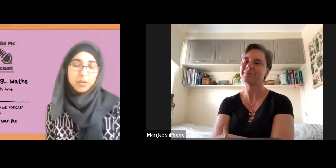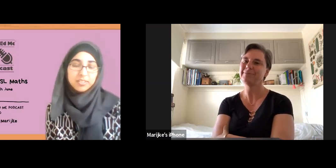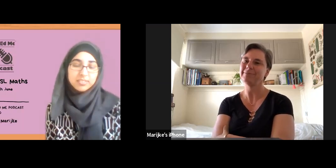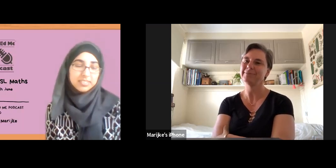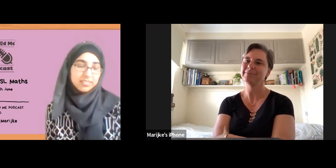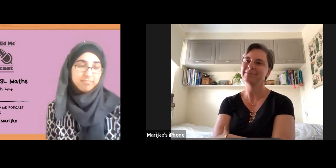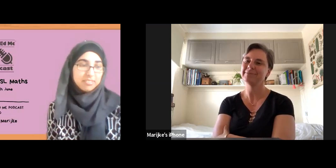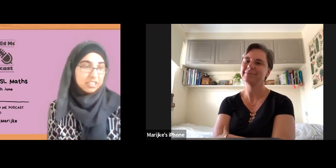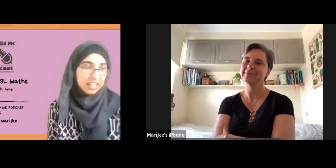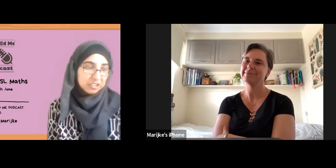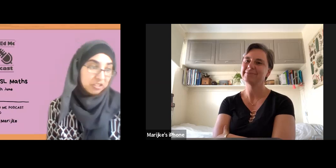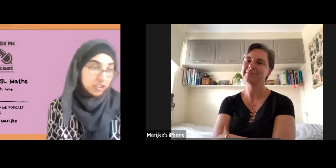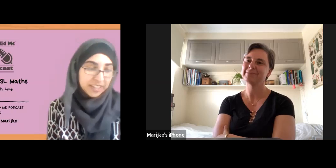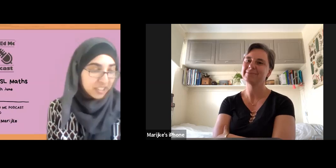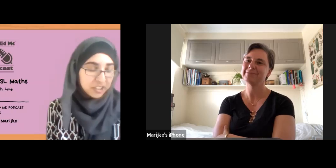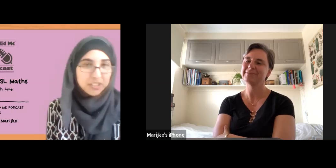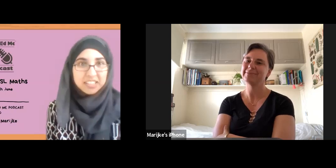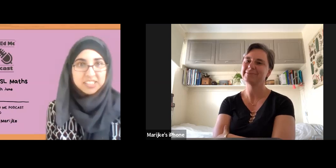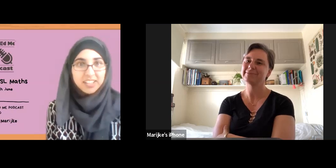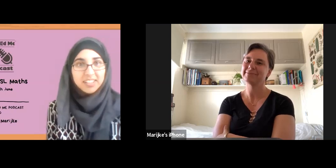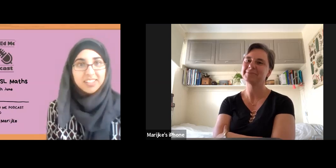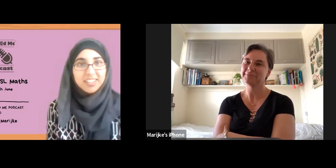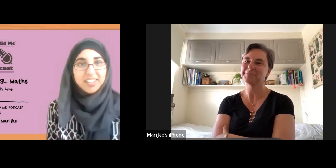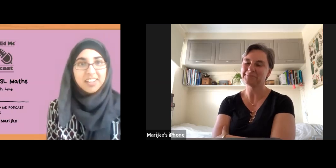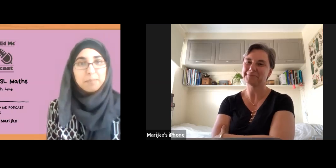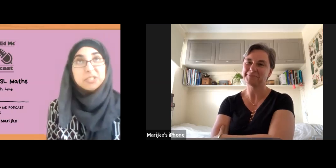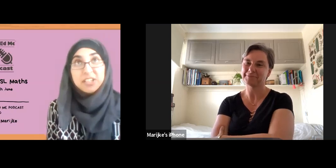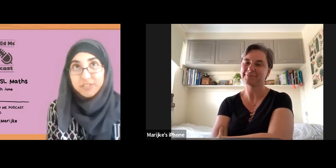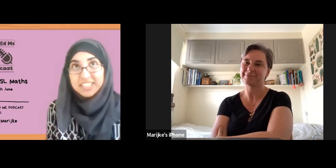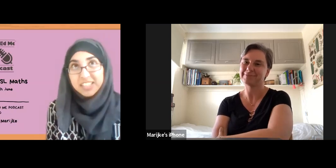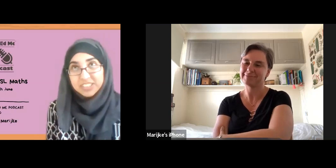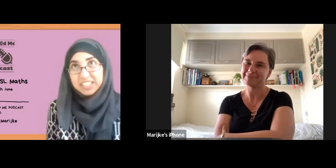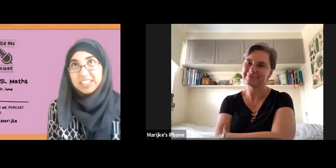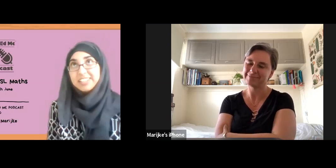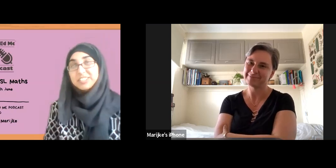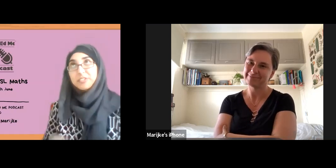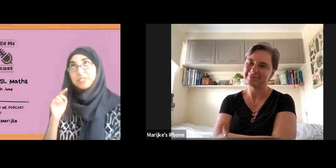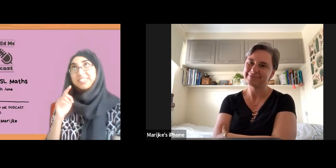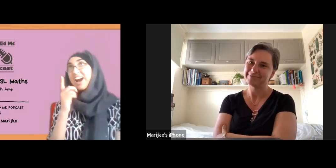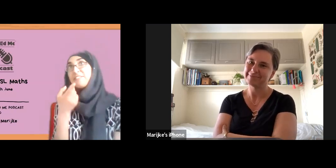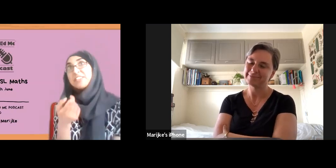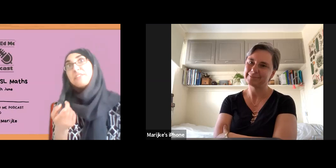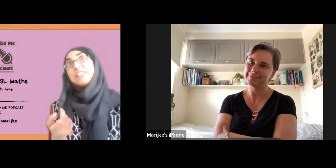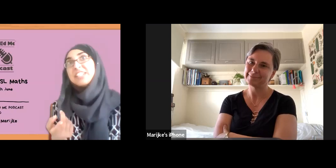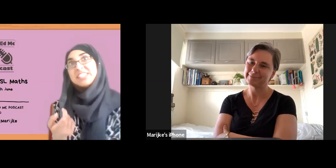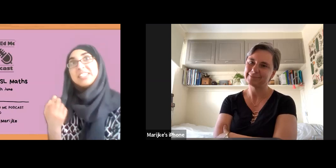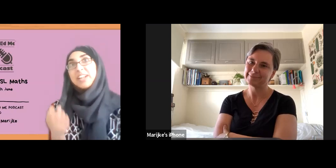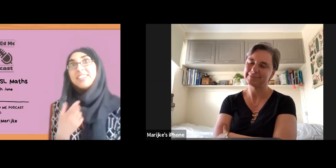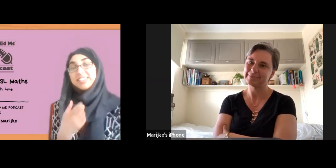what you're never going to know the answer. But special relativity, so I found that really fascinating when I learned that